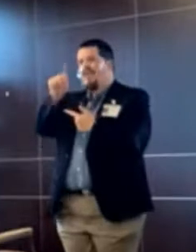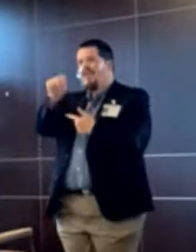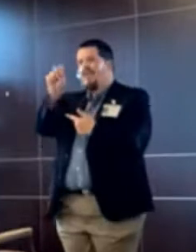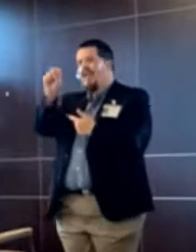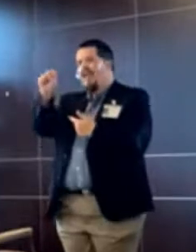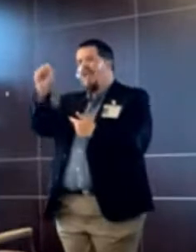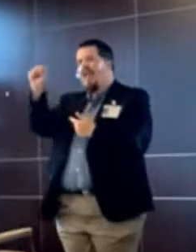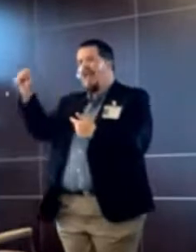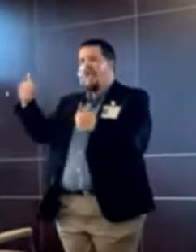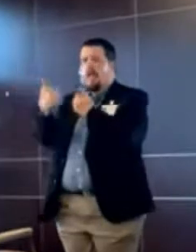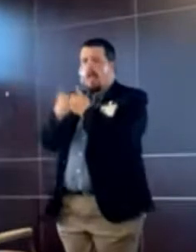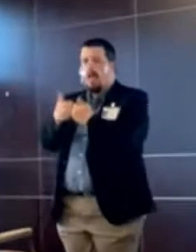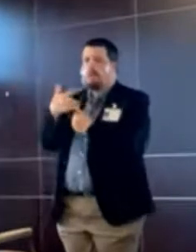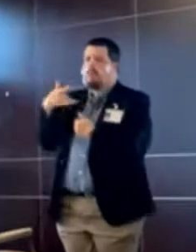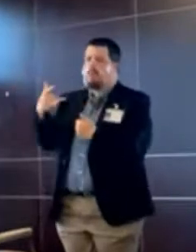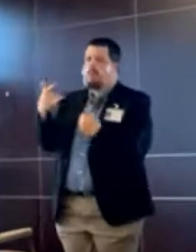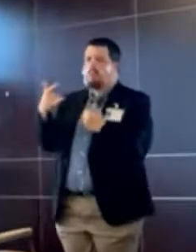games.